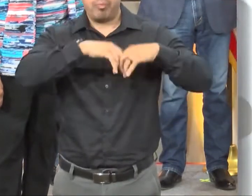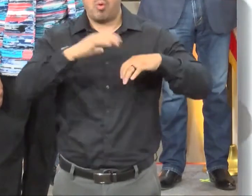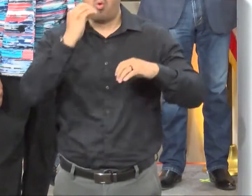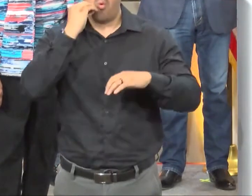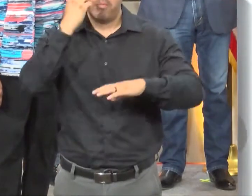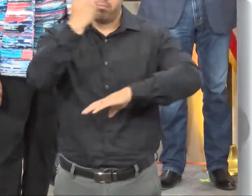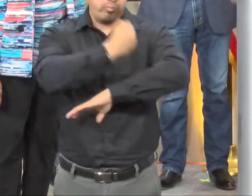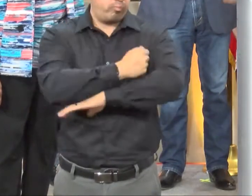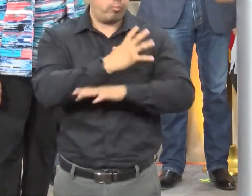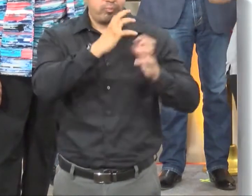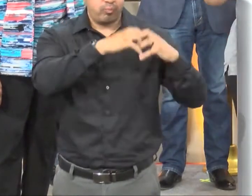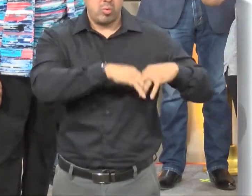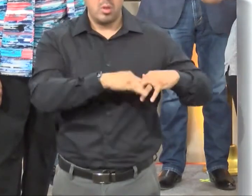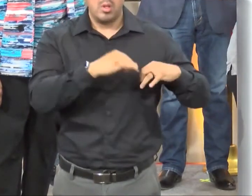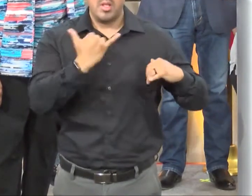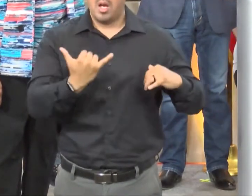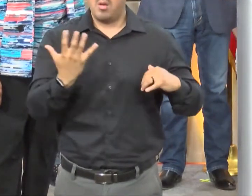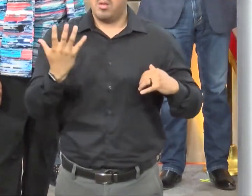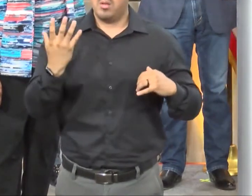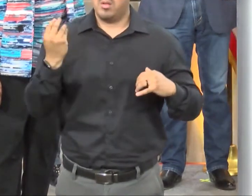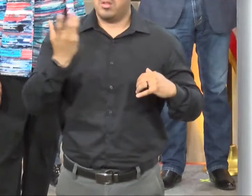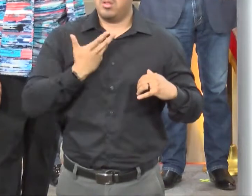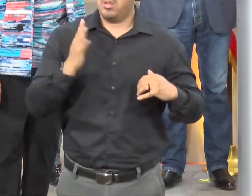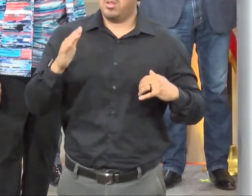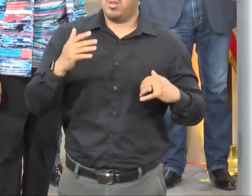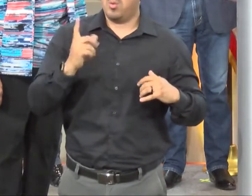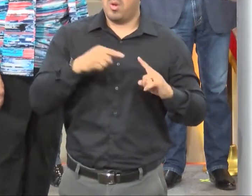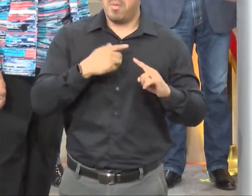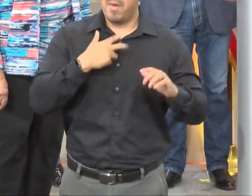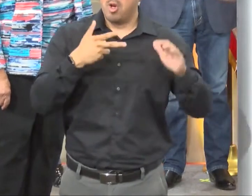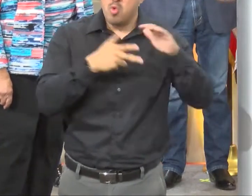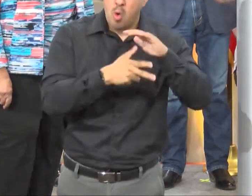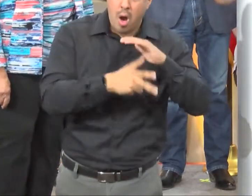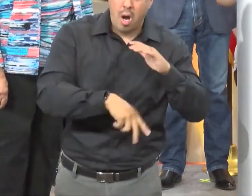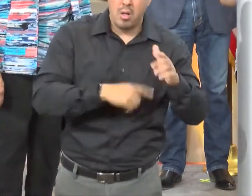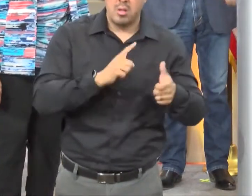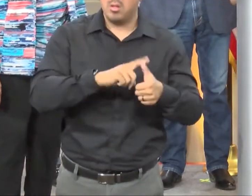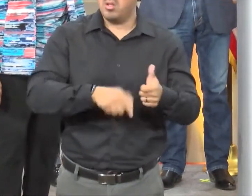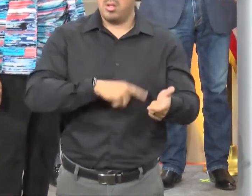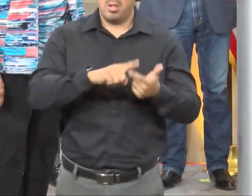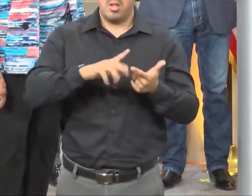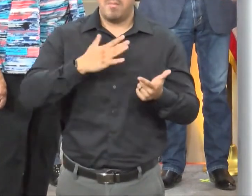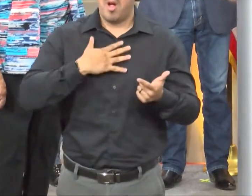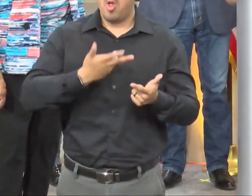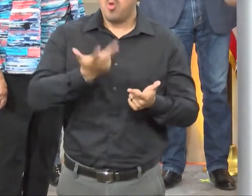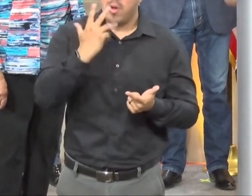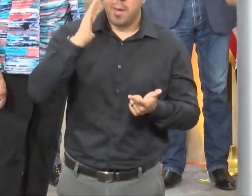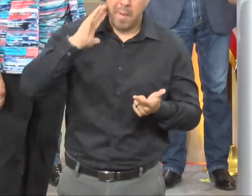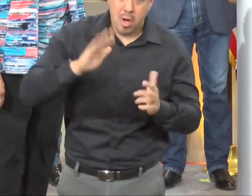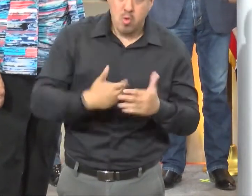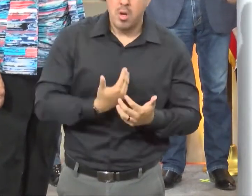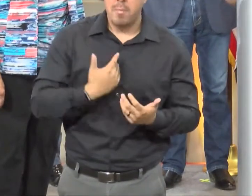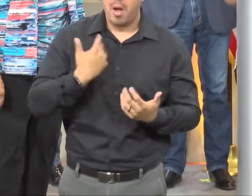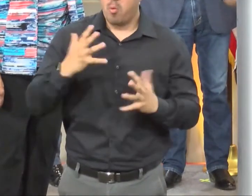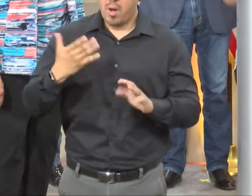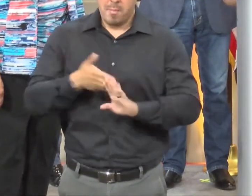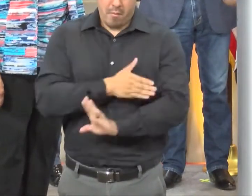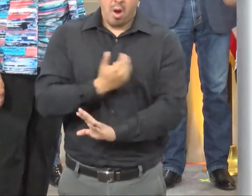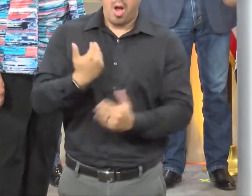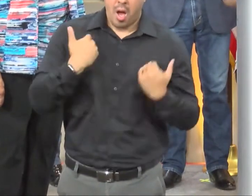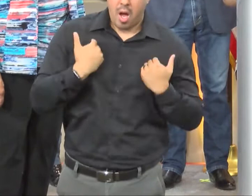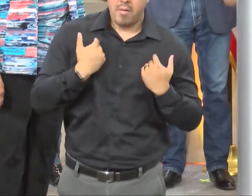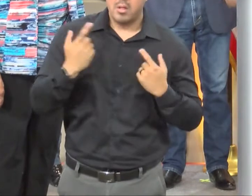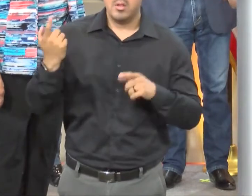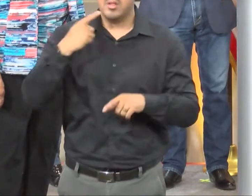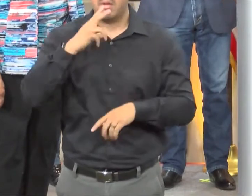because you're going to the GLO and you're saying, wait a minute, what about my garage? What about the 3-bedroom or all of these things that I thought I would have?